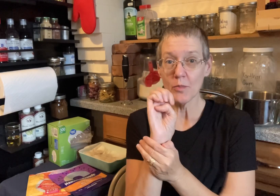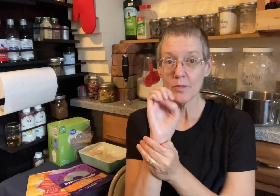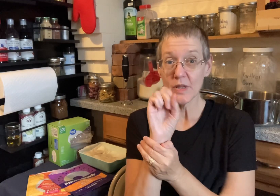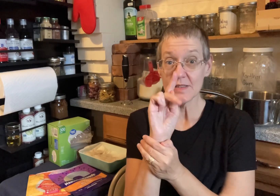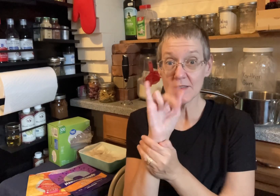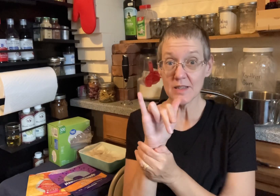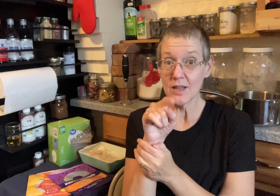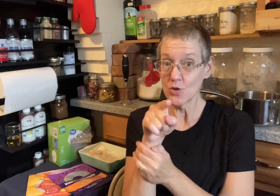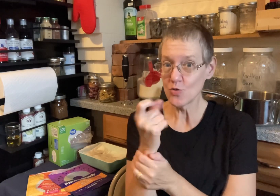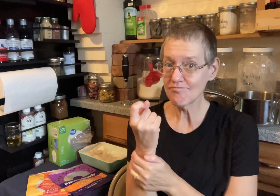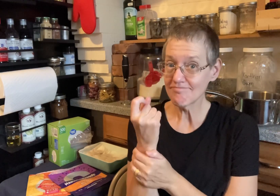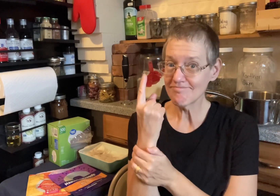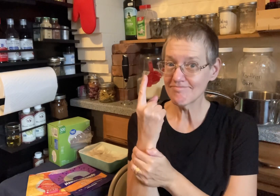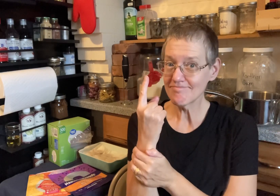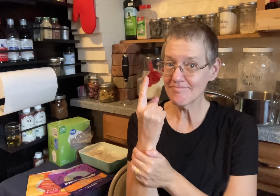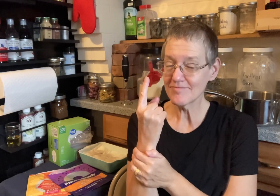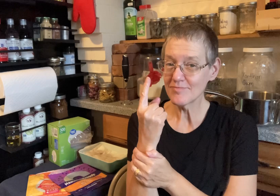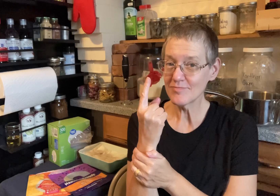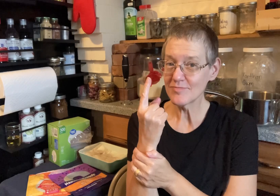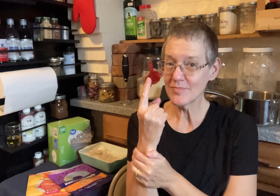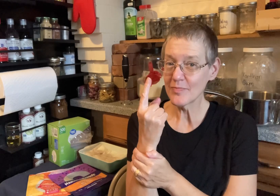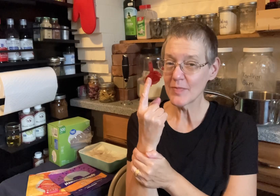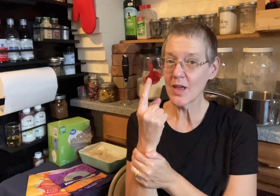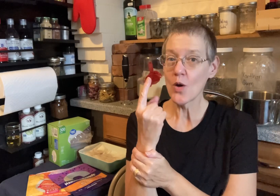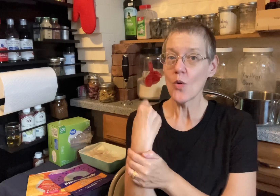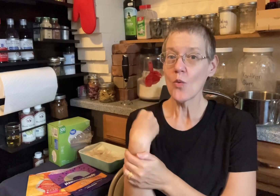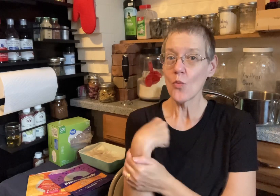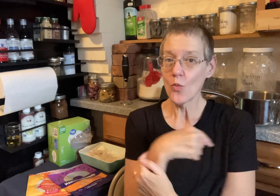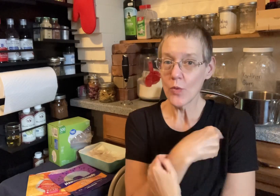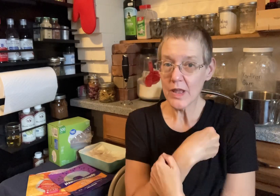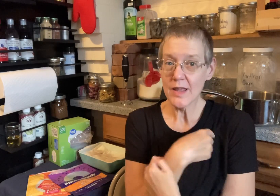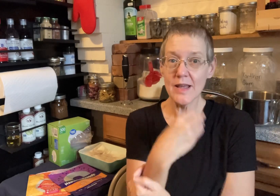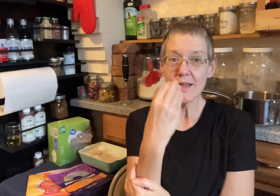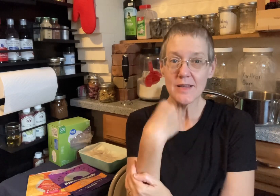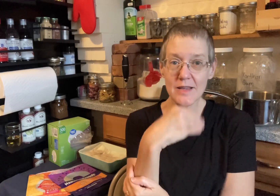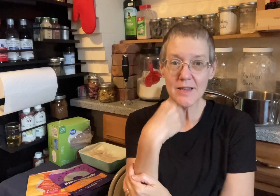If you're like that and you struggle with obesity, you understand that we